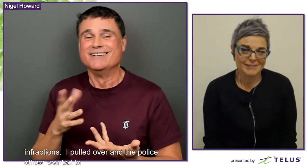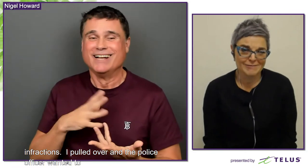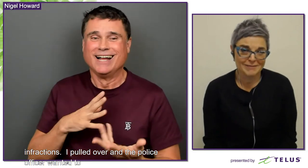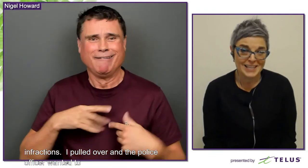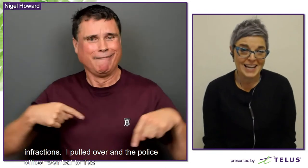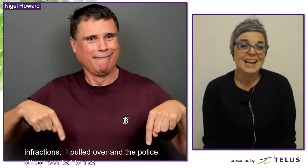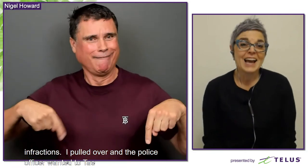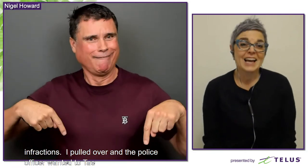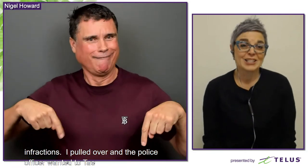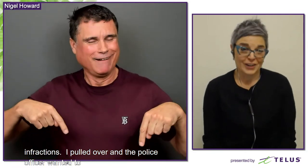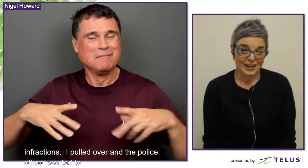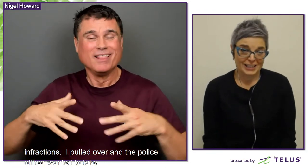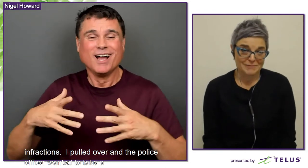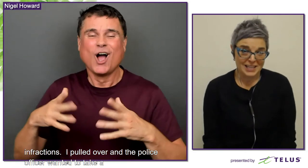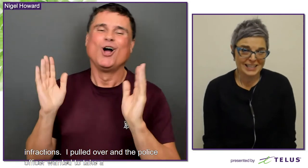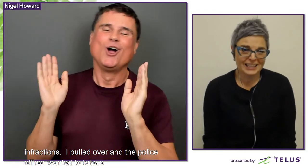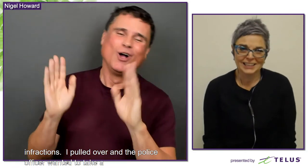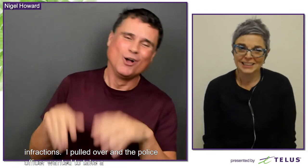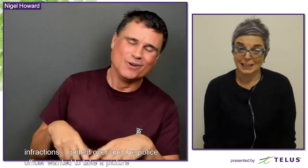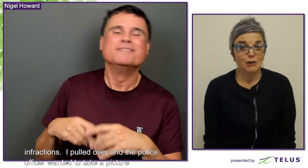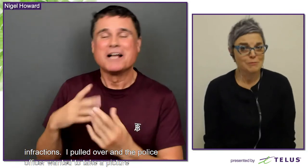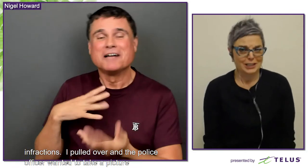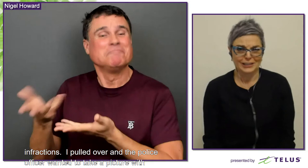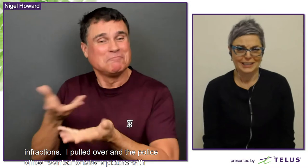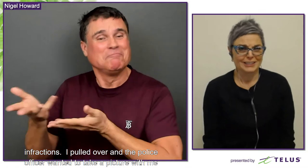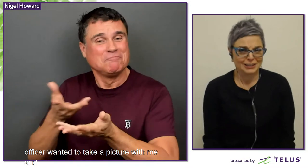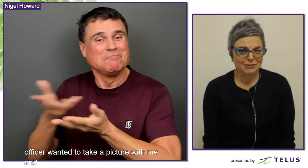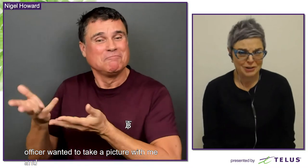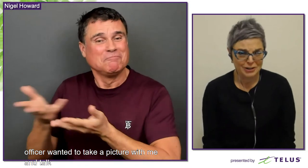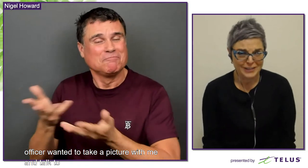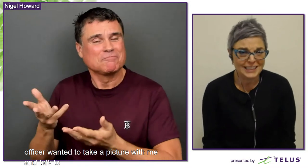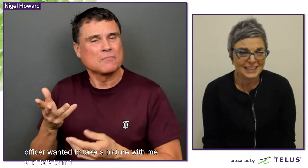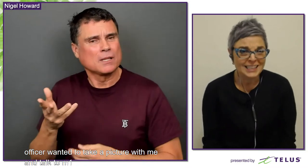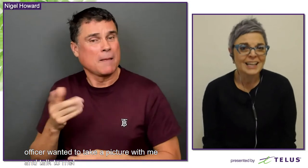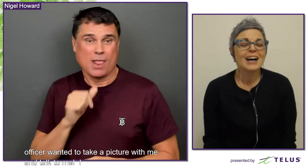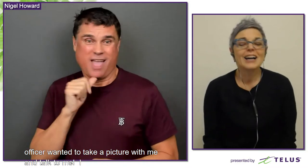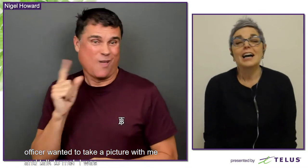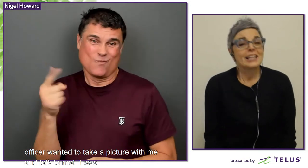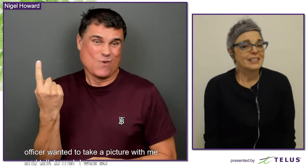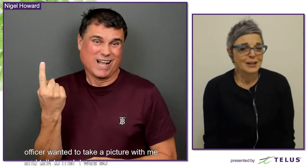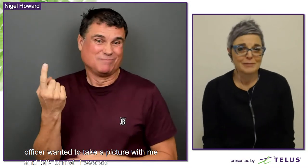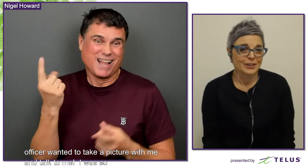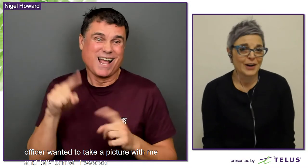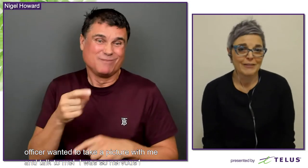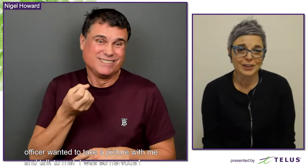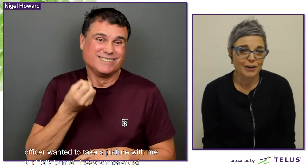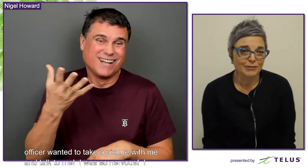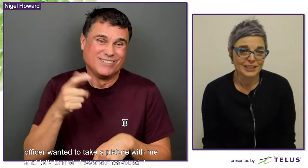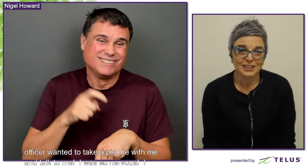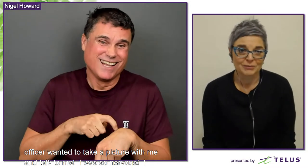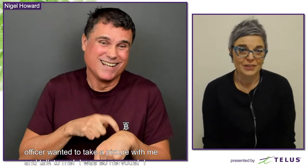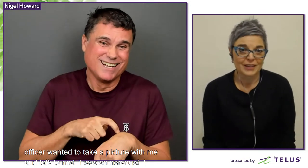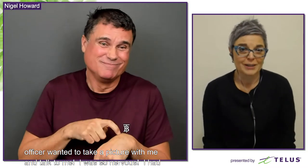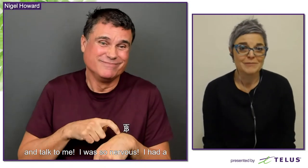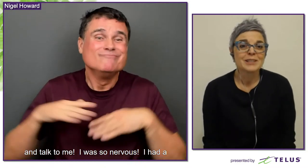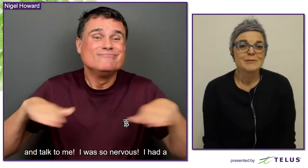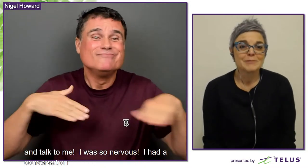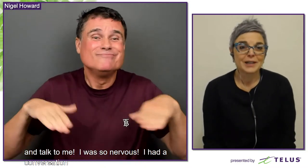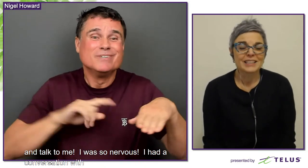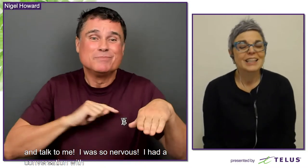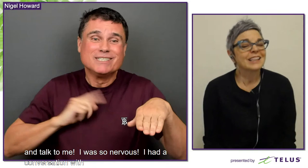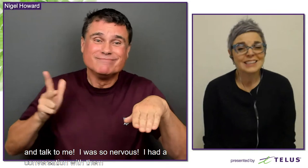picture of me and talk to me and say, oh my goodness, I was so nervous. I ended up, having a conversation with